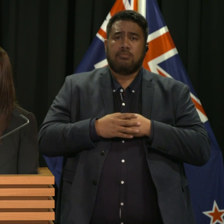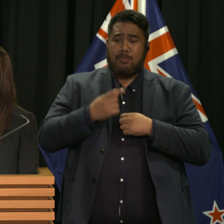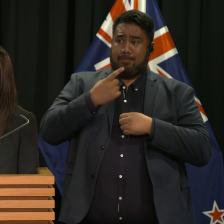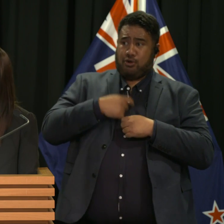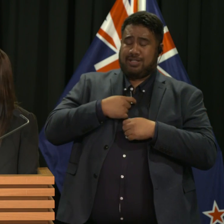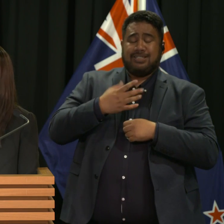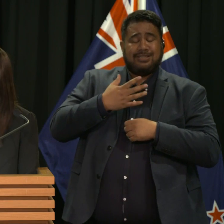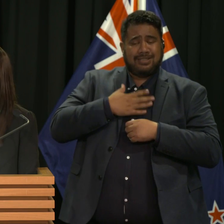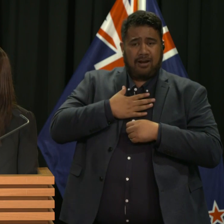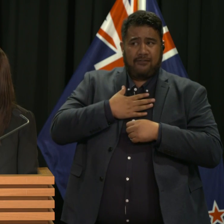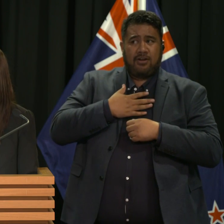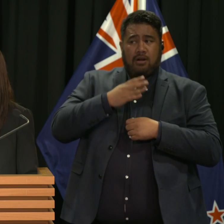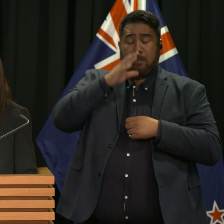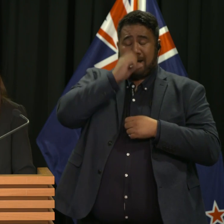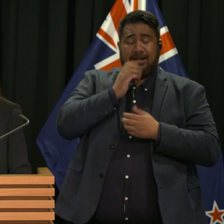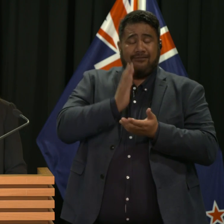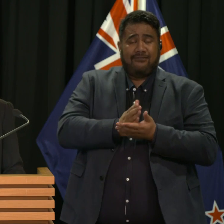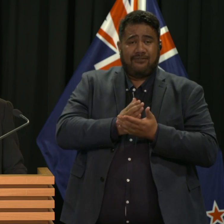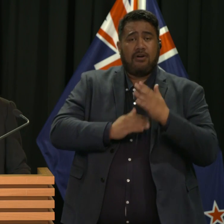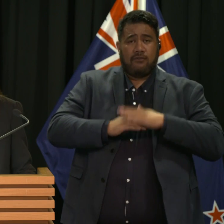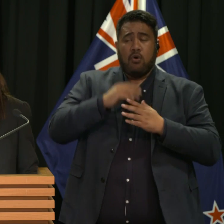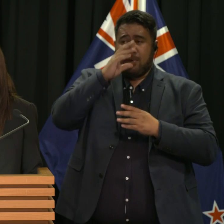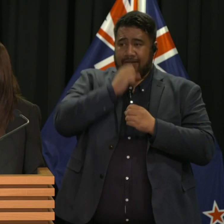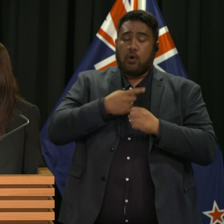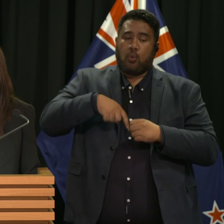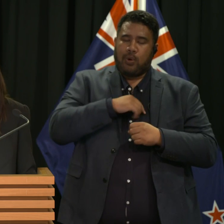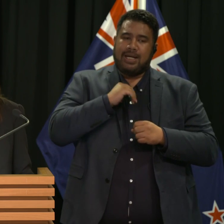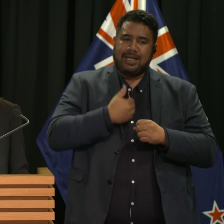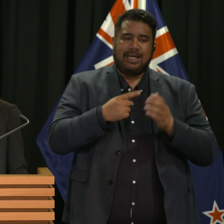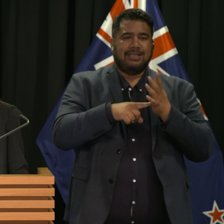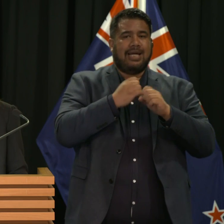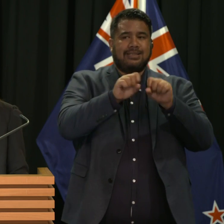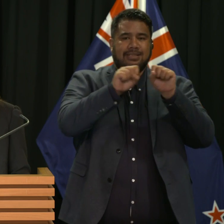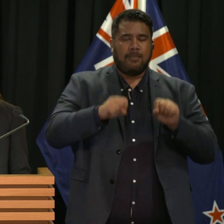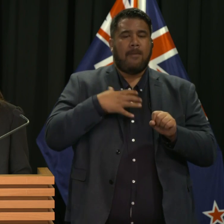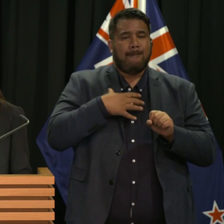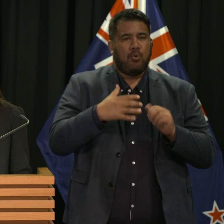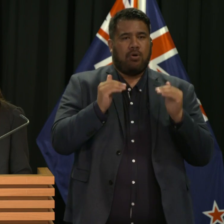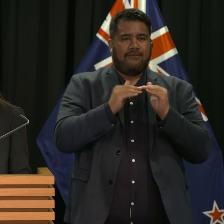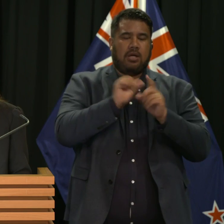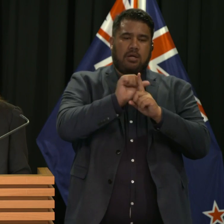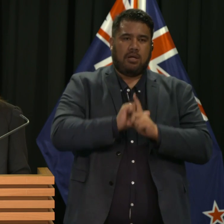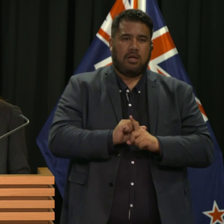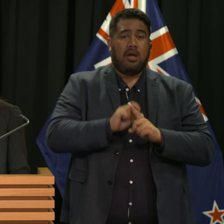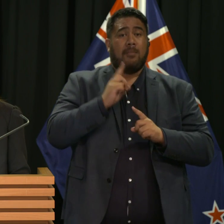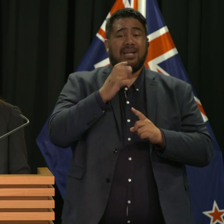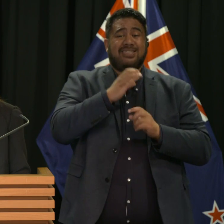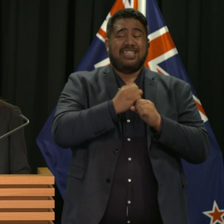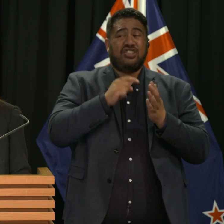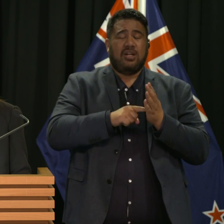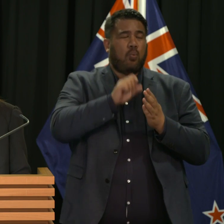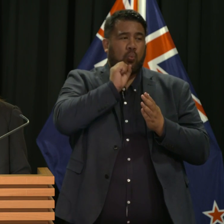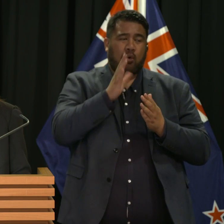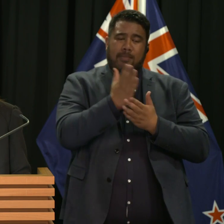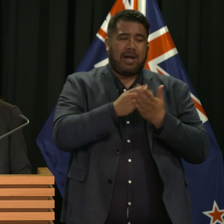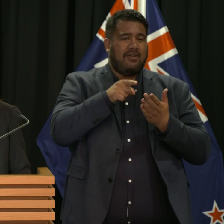personally believe, and I still personally believe that we need greater fairness in our tax system. But capital gains tax will not be the way that we